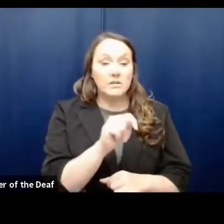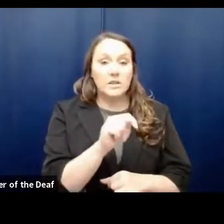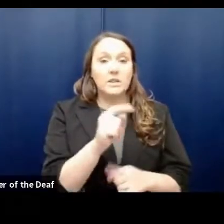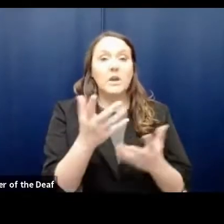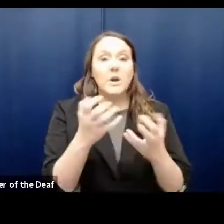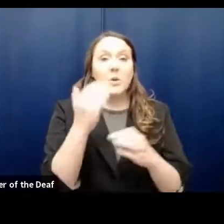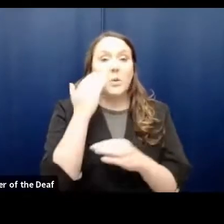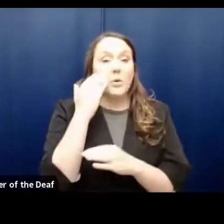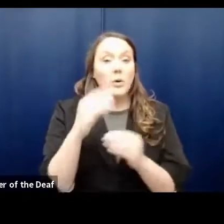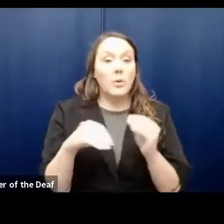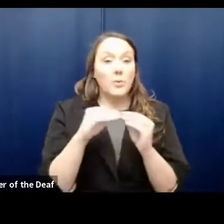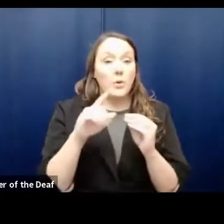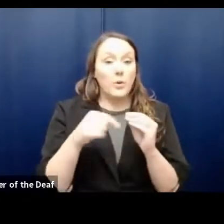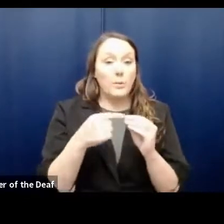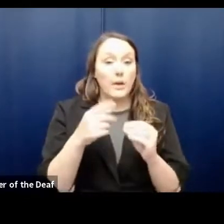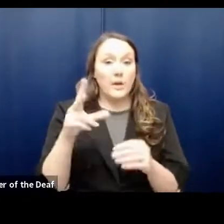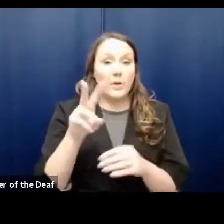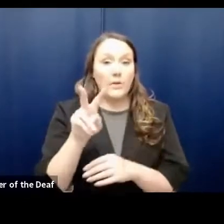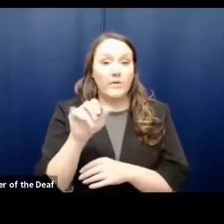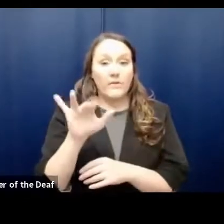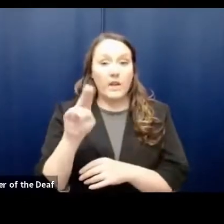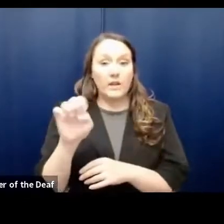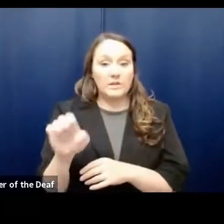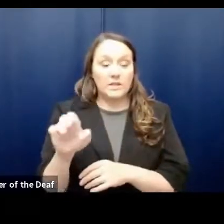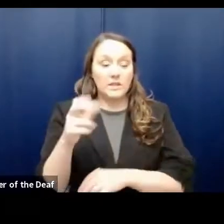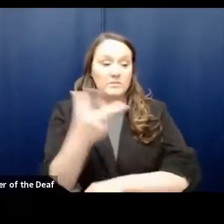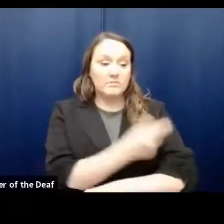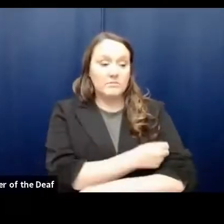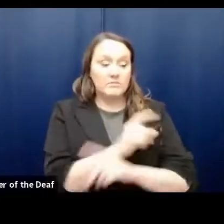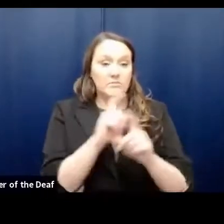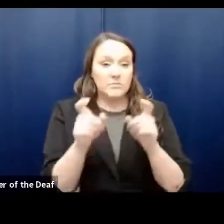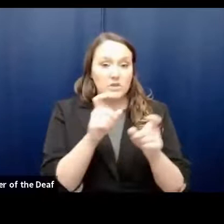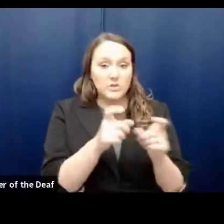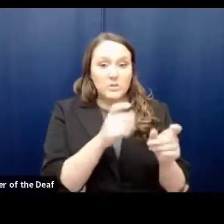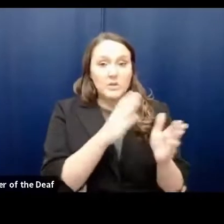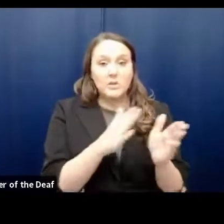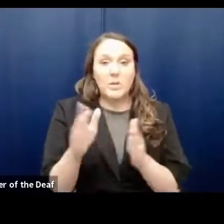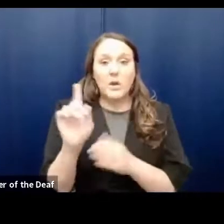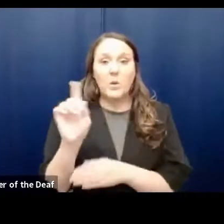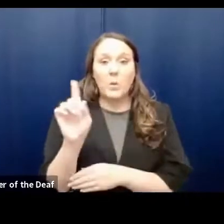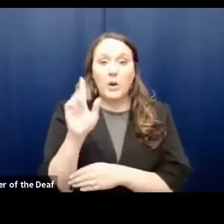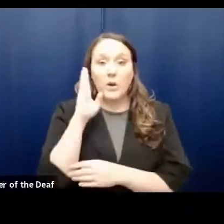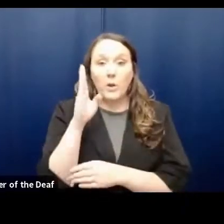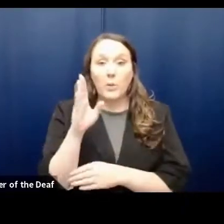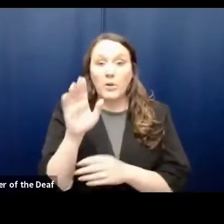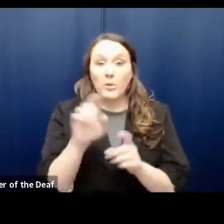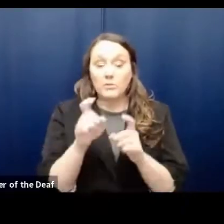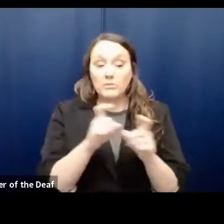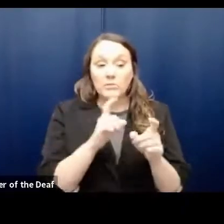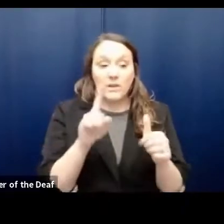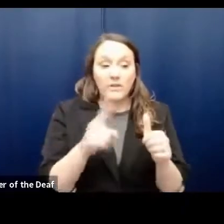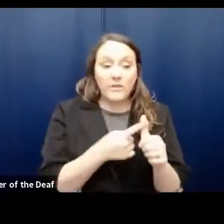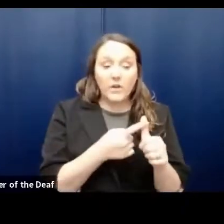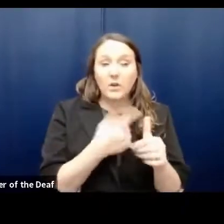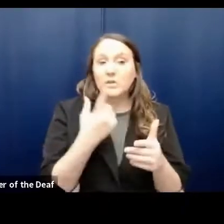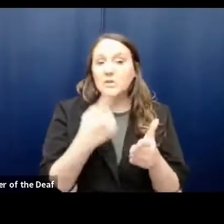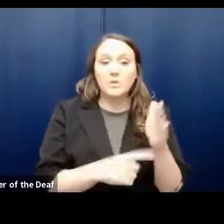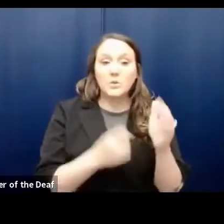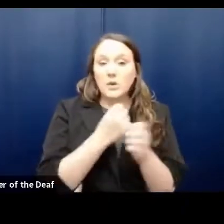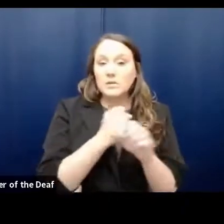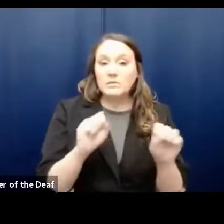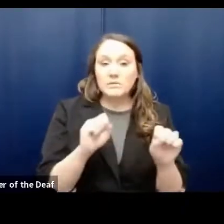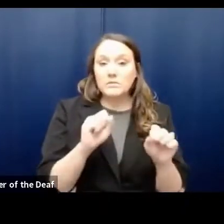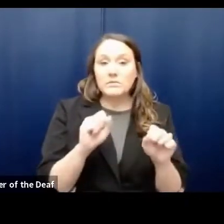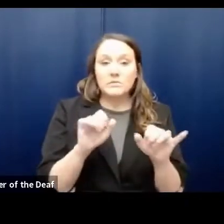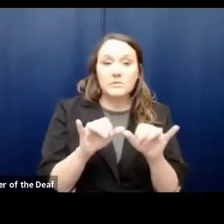to know more about the vaccine distribution plan, where it will be distributed first, and what security measures are in place to make sure each vaccine